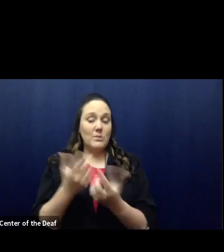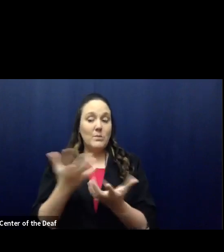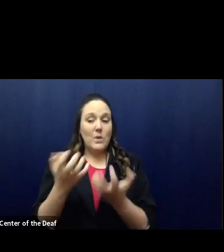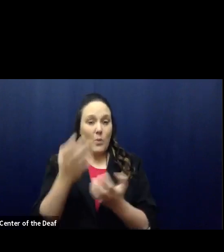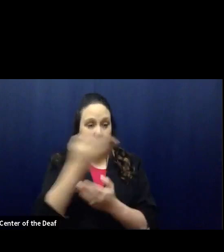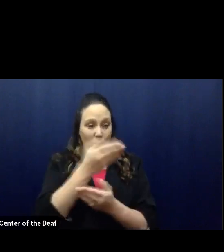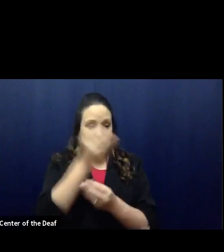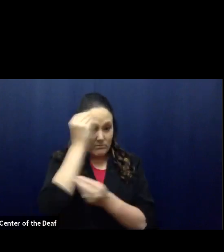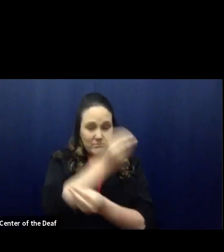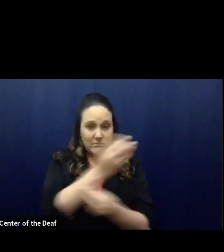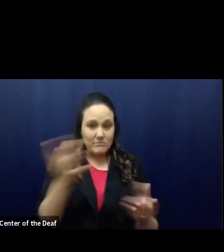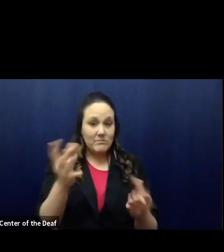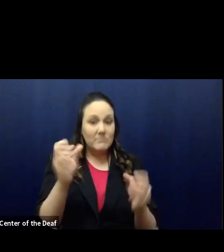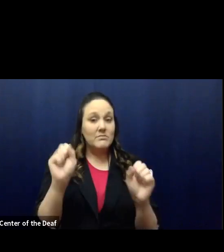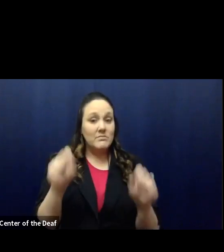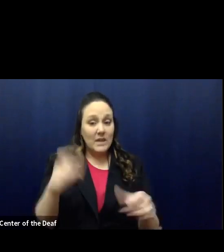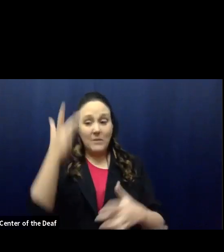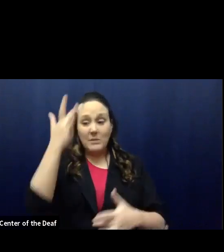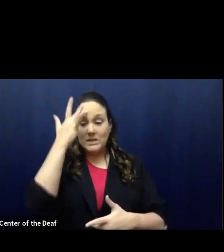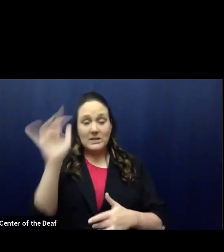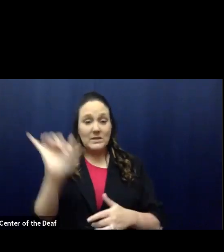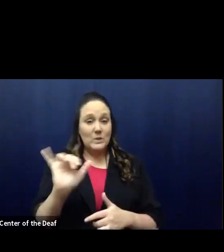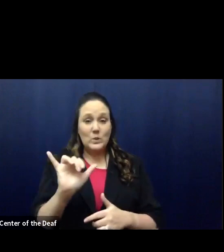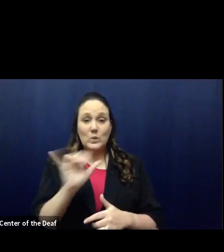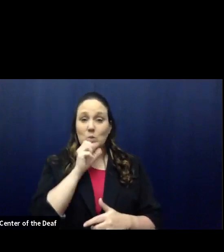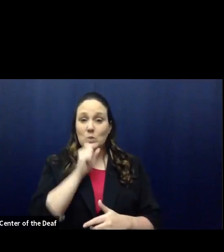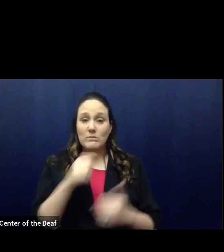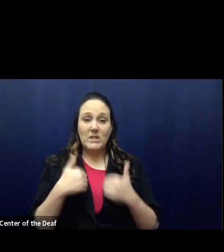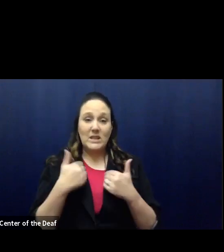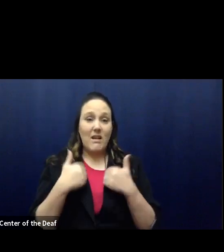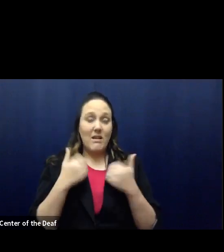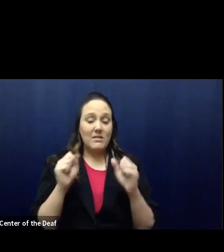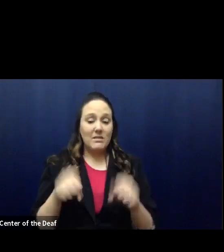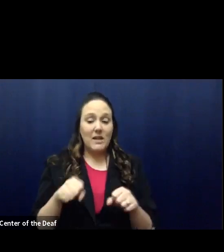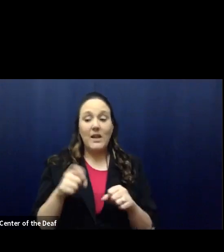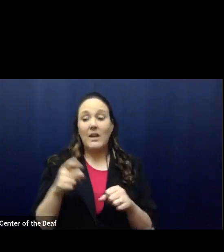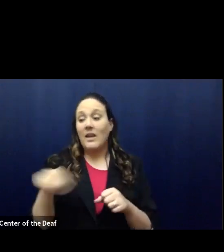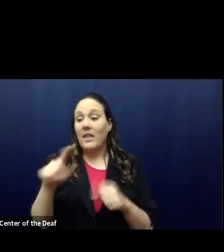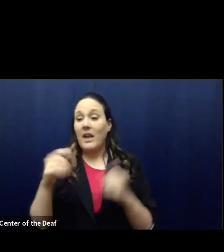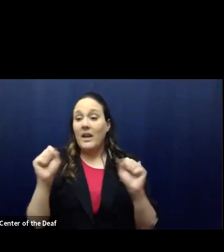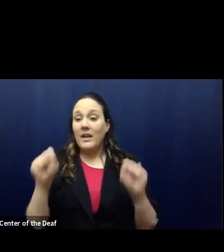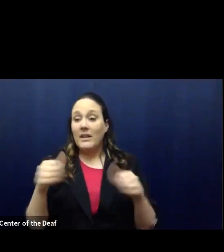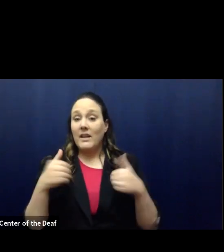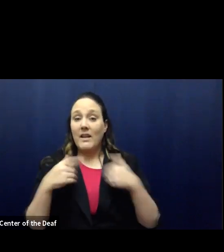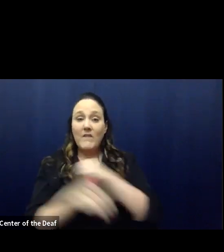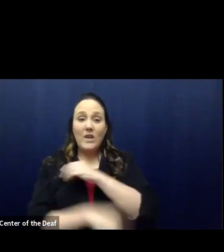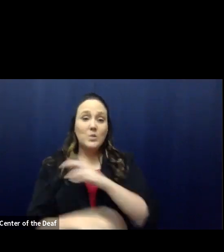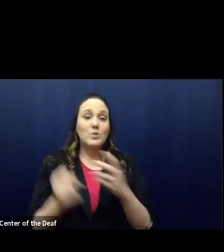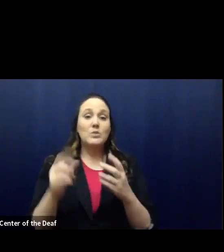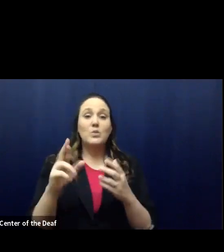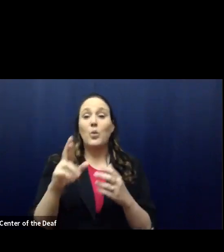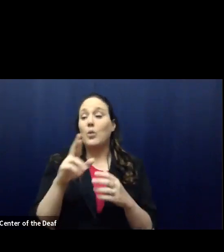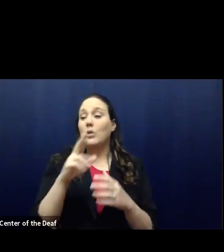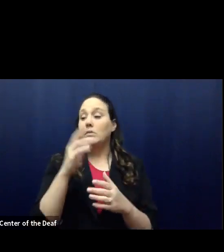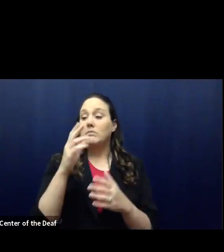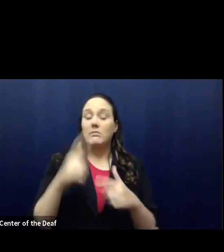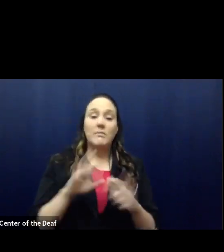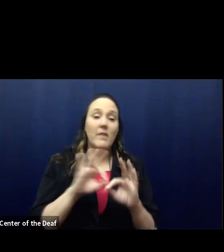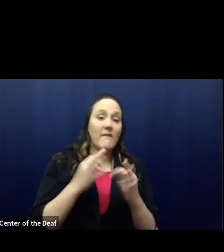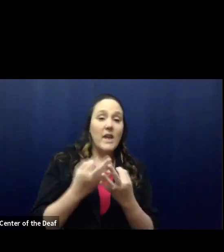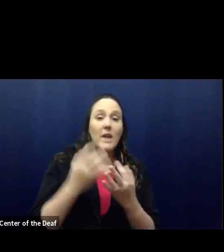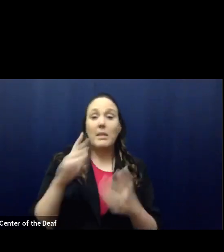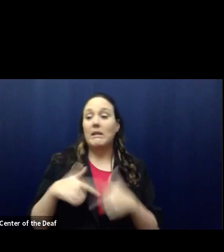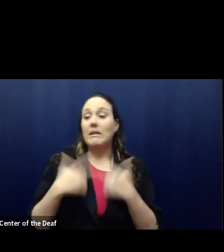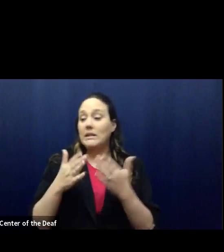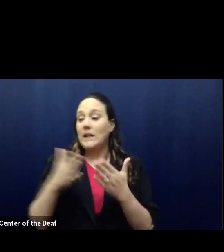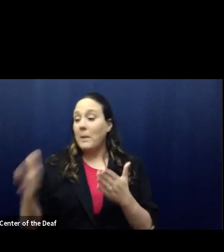that they can get this virus as well. And either they could have consequences, or their loved ones can, or their neighbors, all of those things. So please,